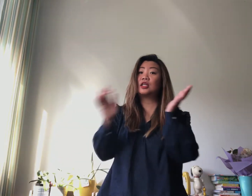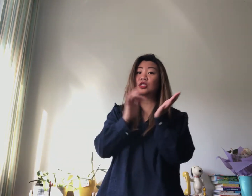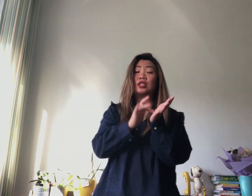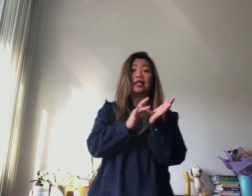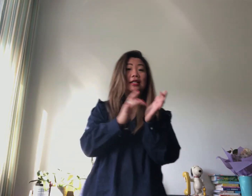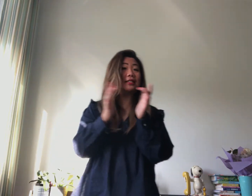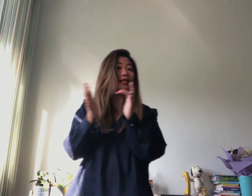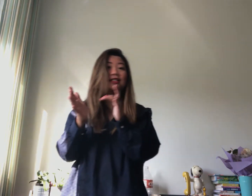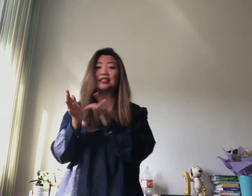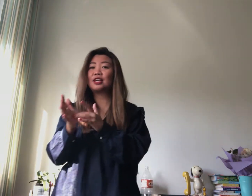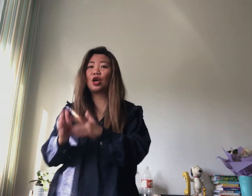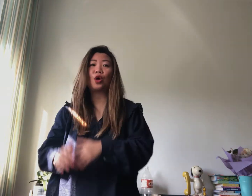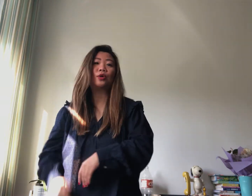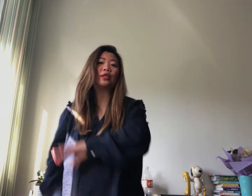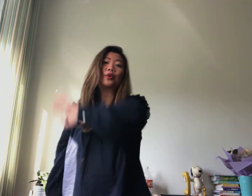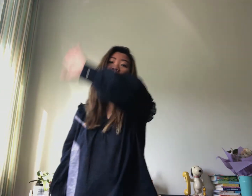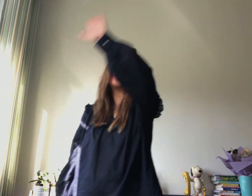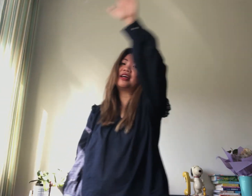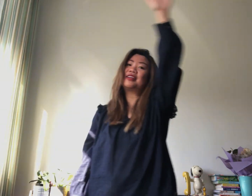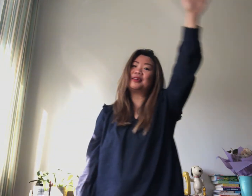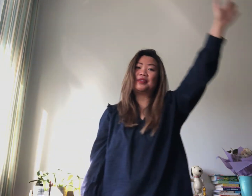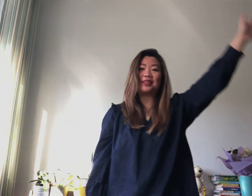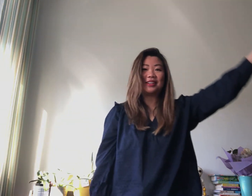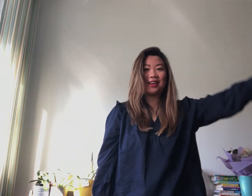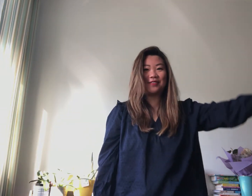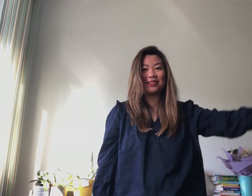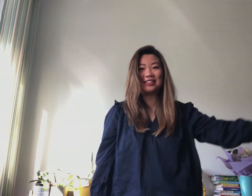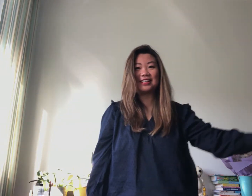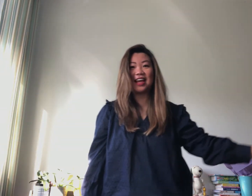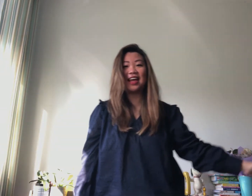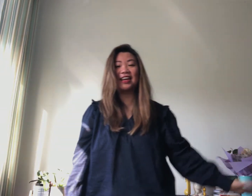Jesus, the only one who could ever save